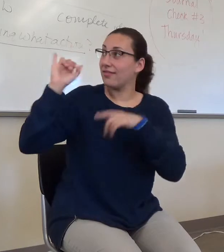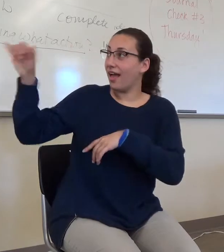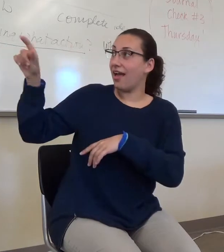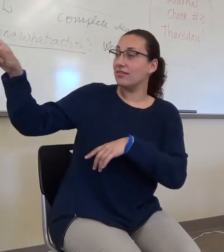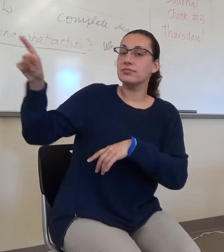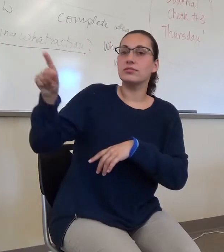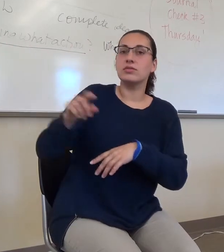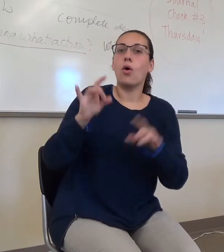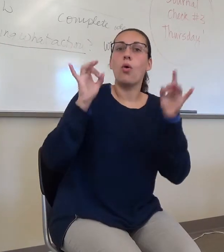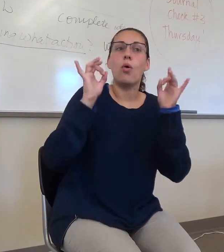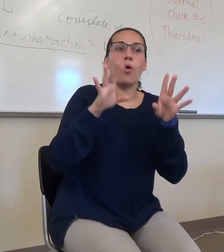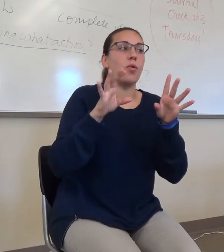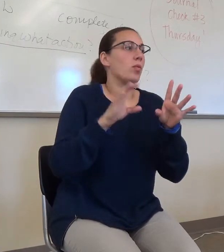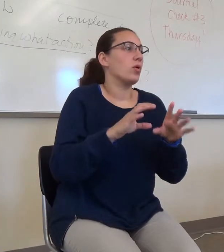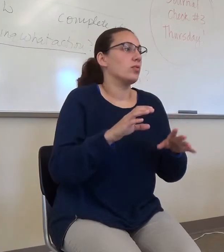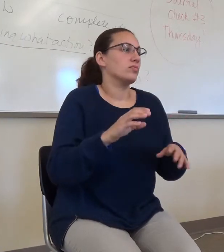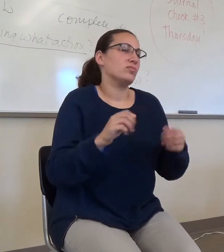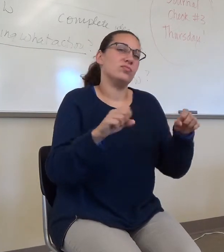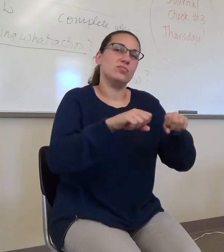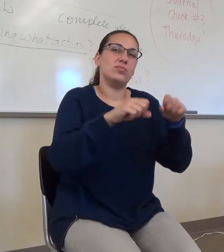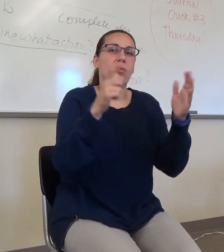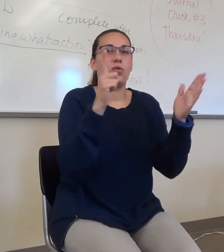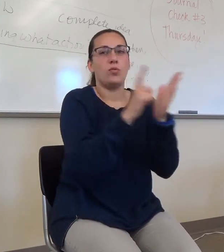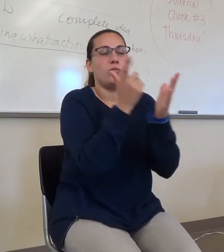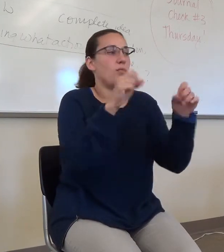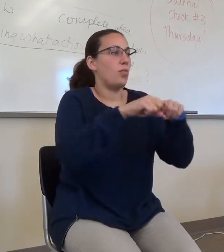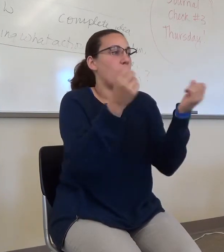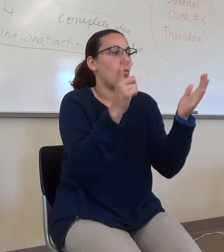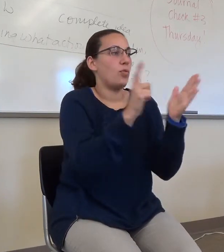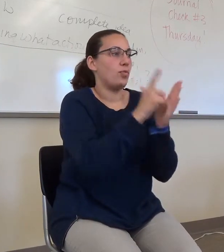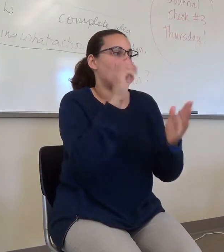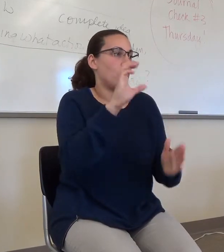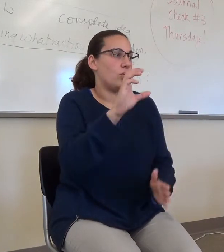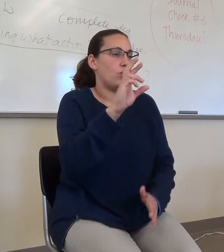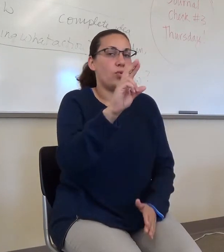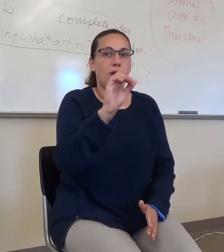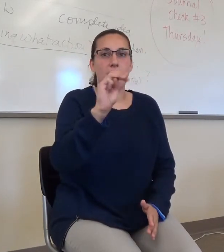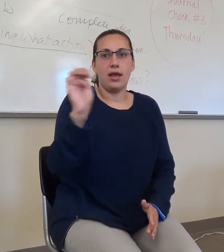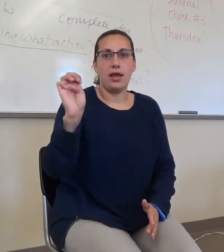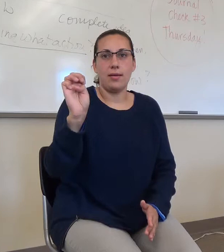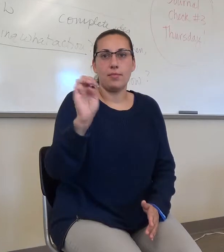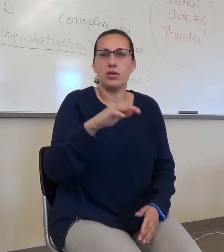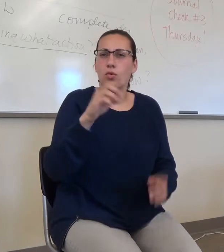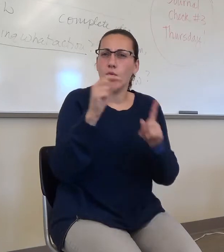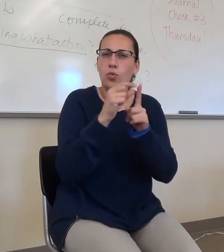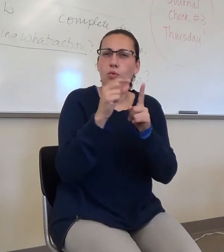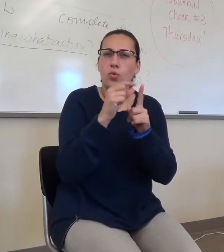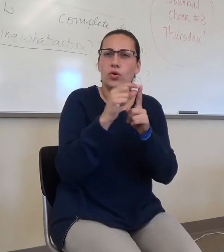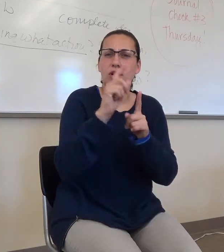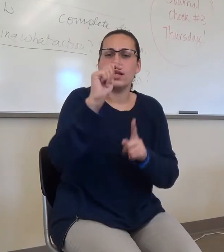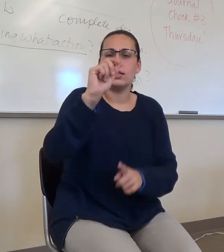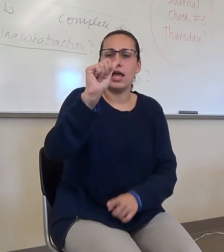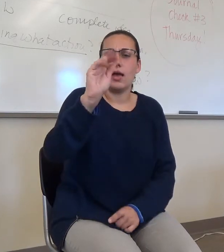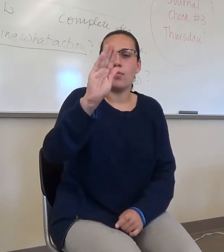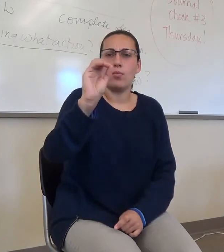It is the subject of strict social taboos. What does that mean? What does sentence number 2